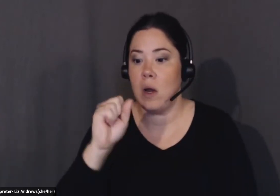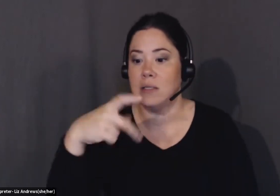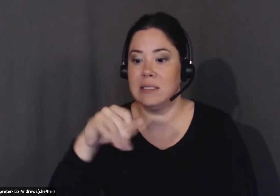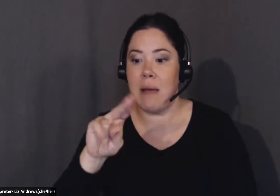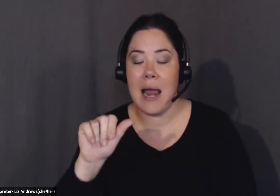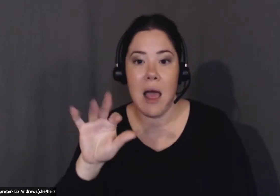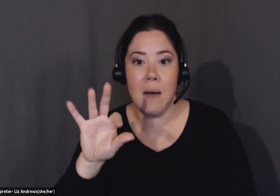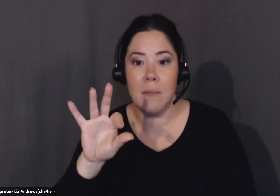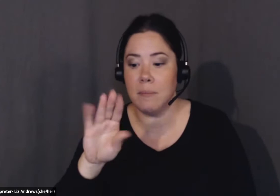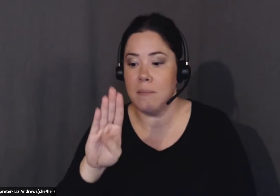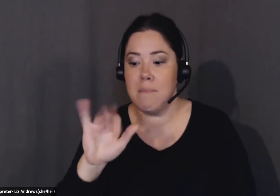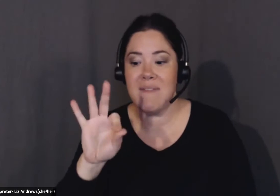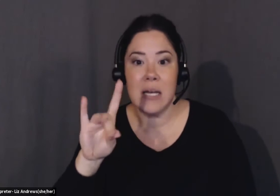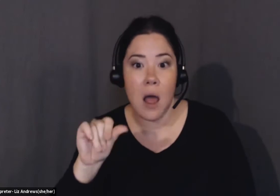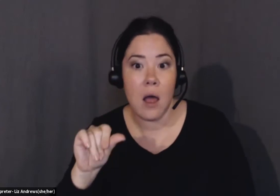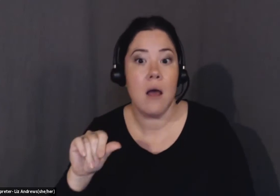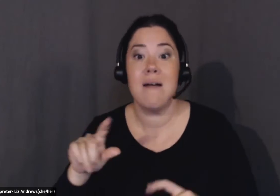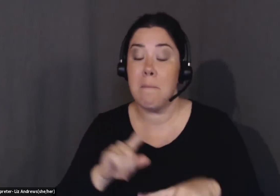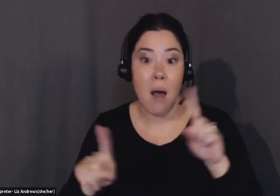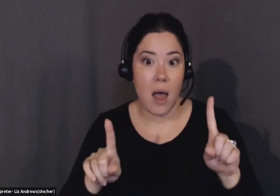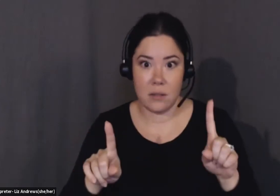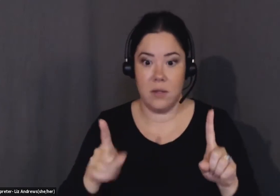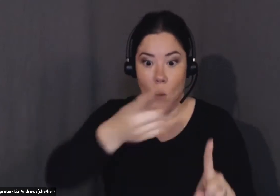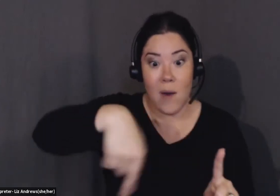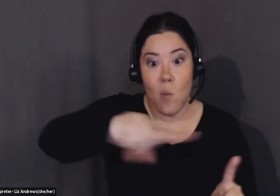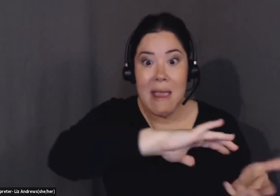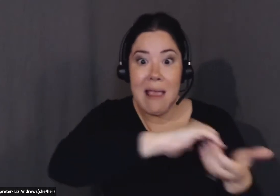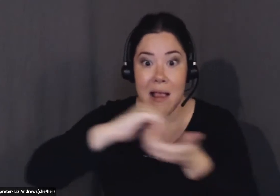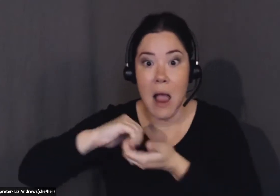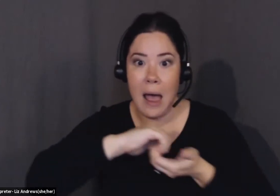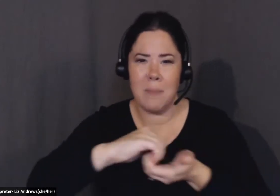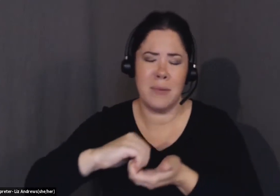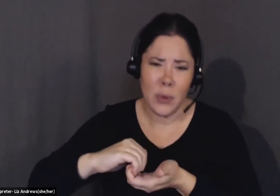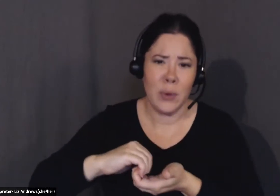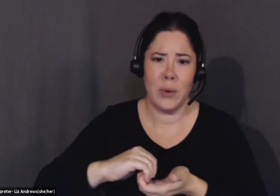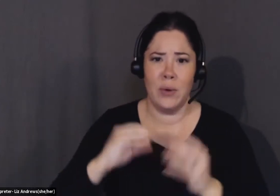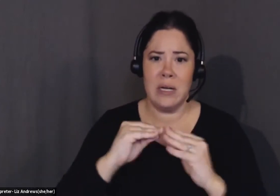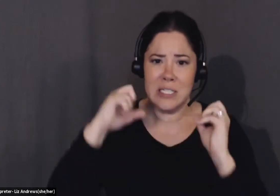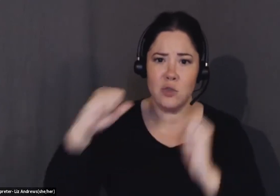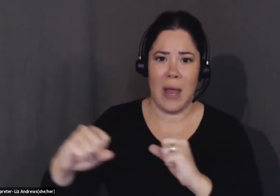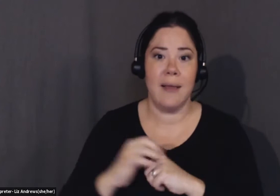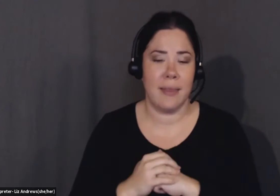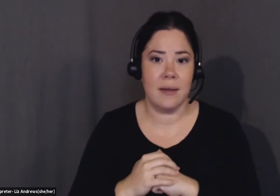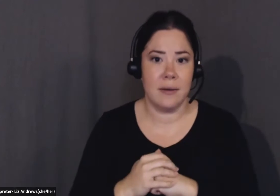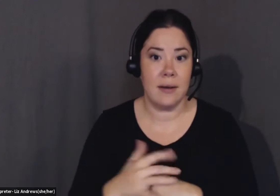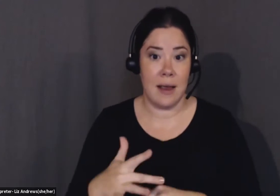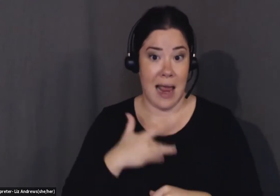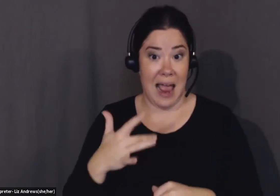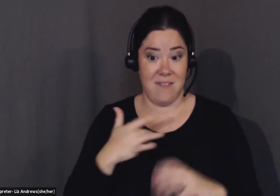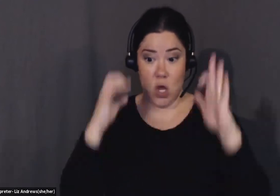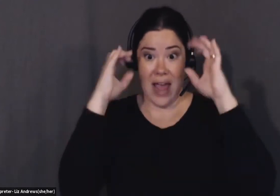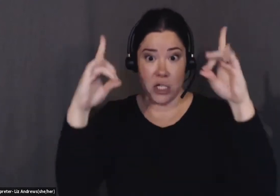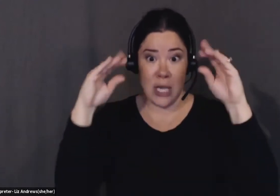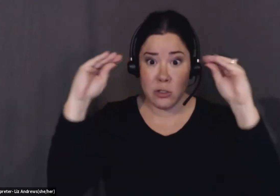strength when we all come together. And I think that education has to do so much about